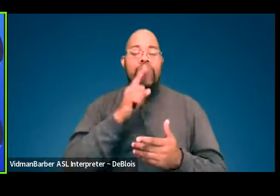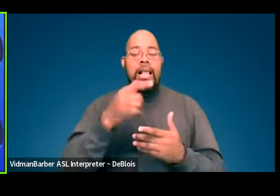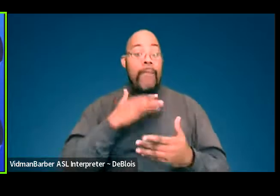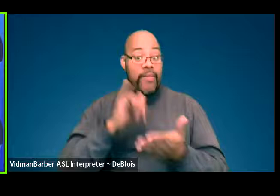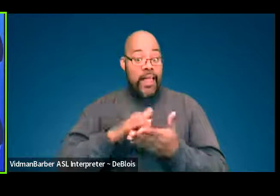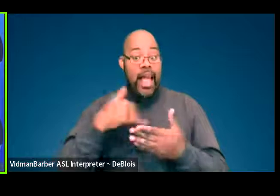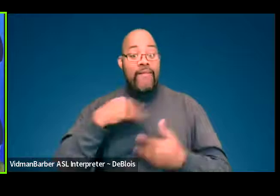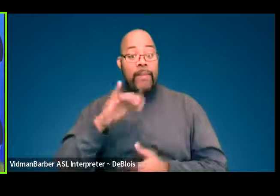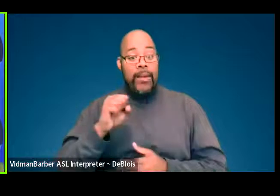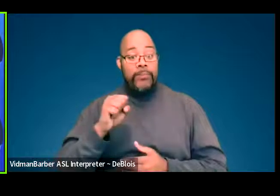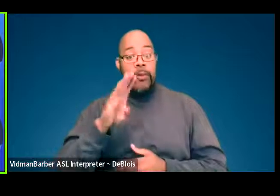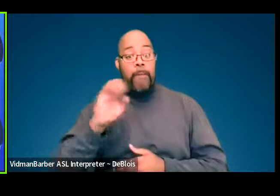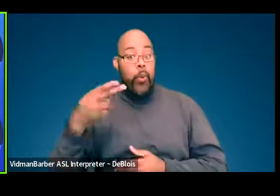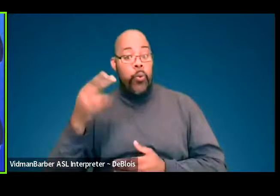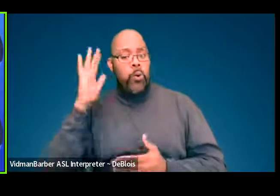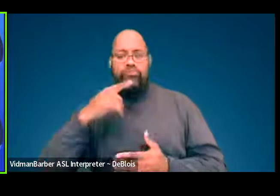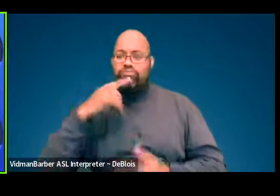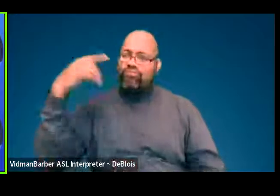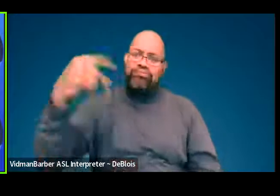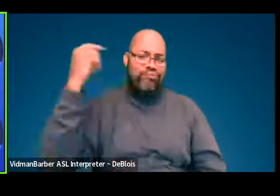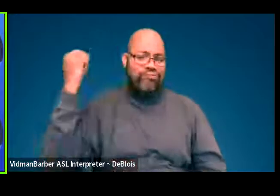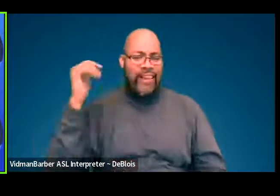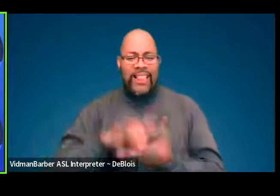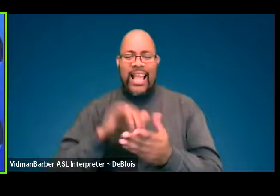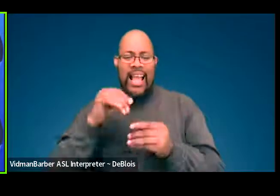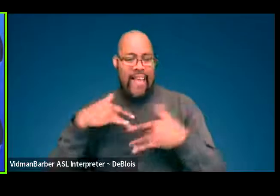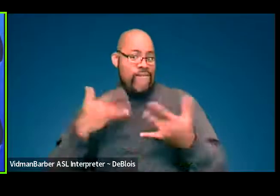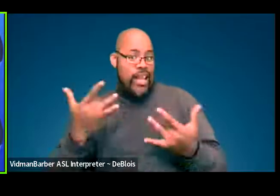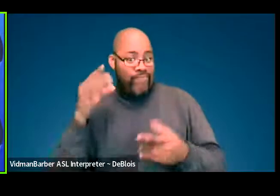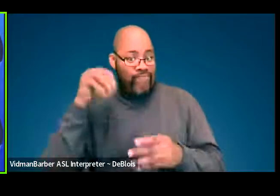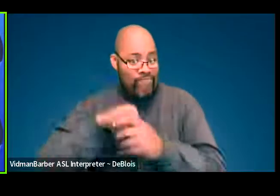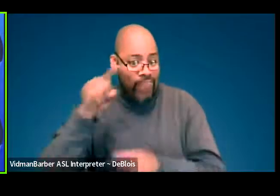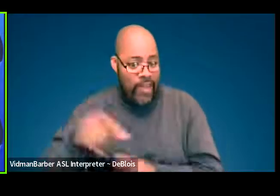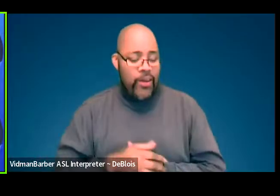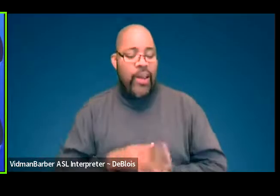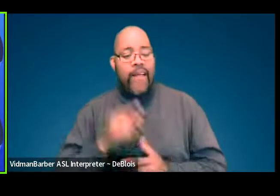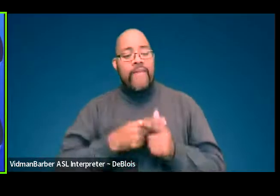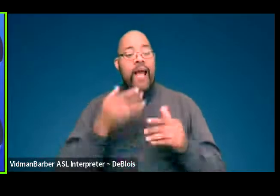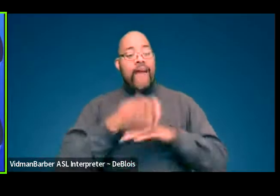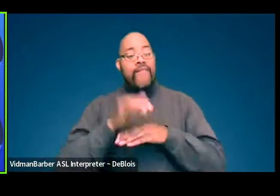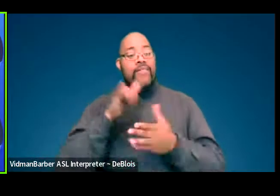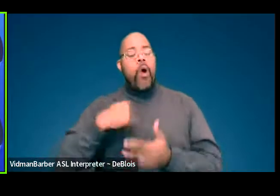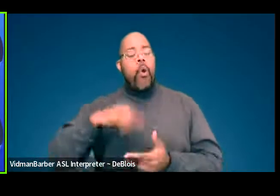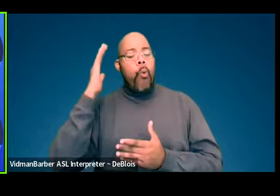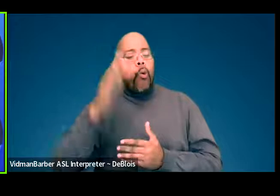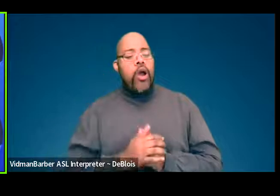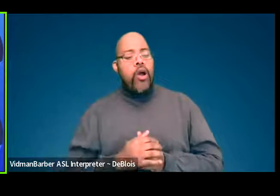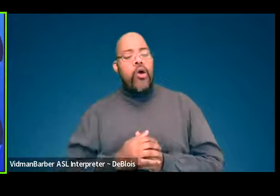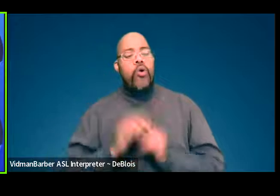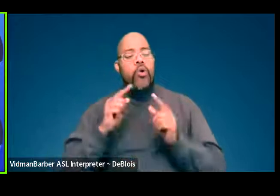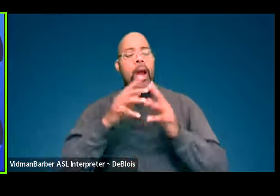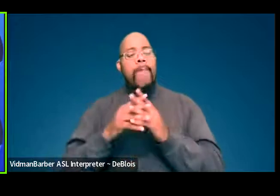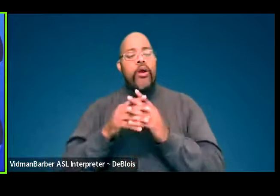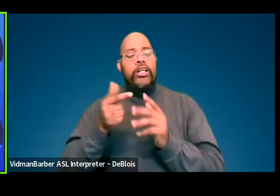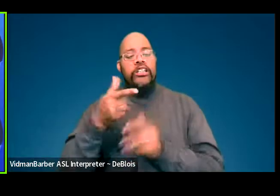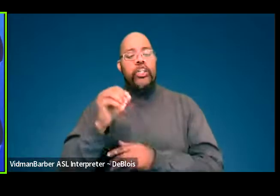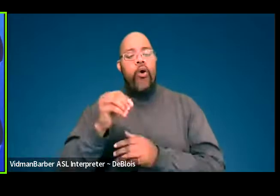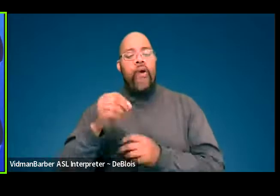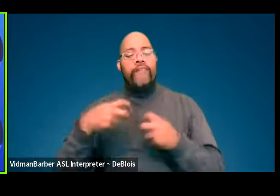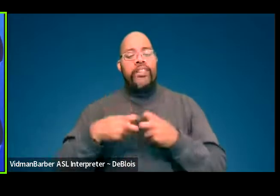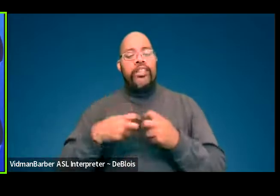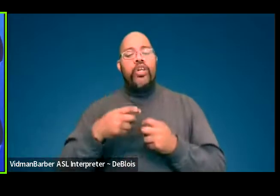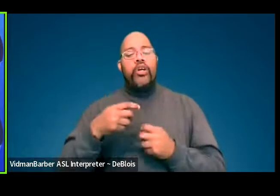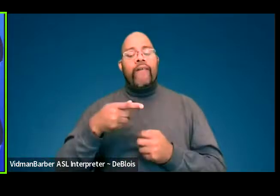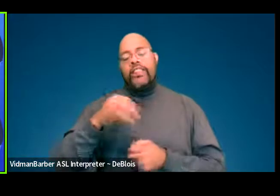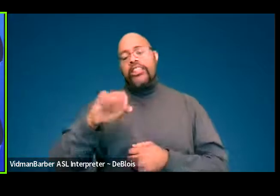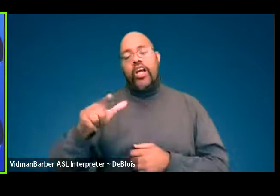to have a BIMS booth, and it's going to be lit in an event. Then after that, we're going to go to the American Geophysical Union